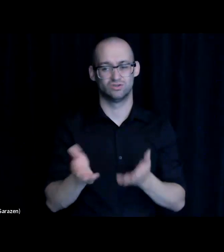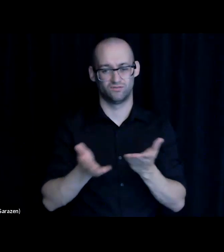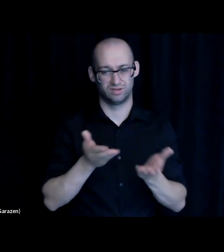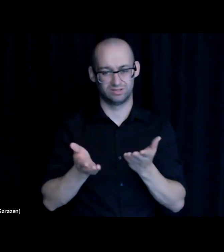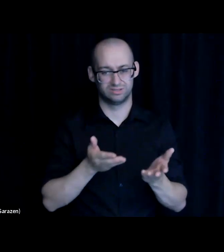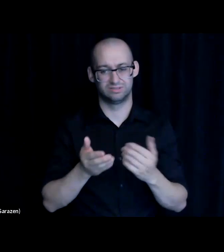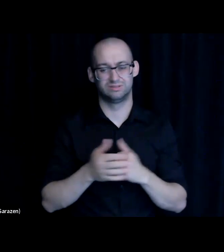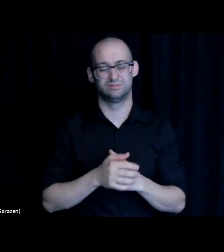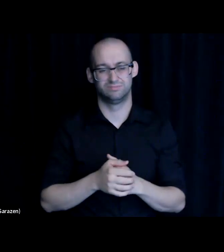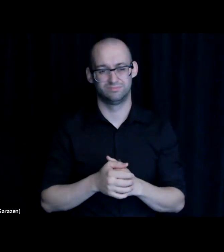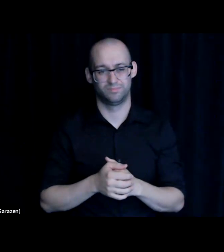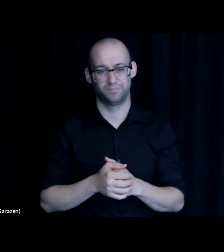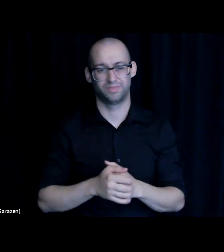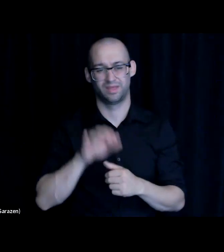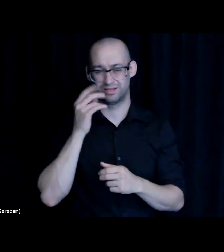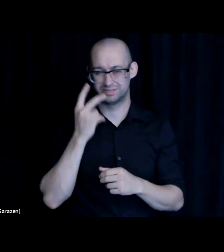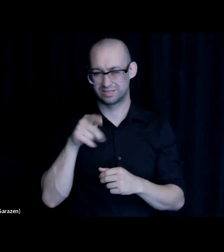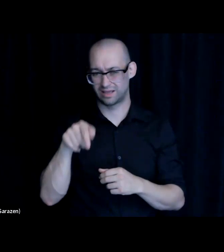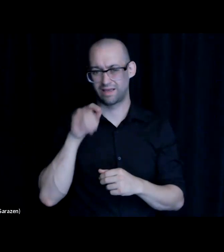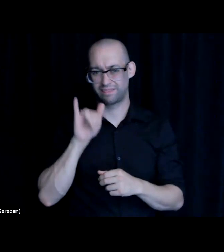that that was an important piece to this puzzle.